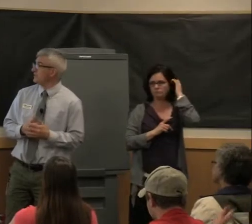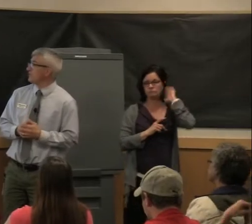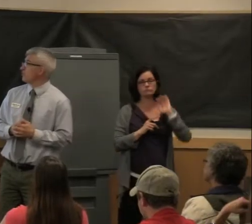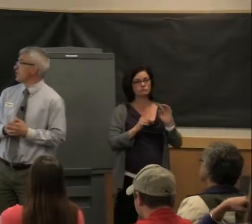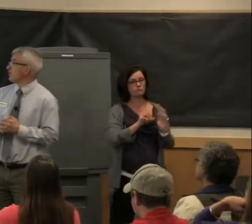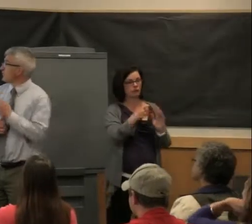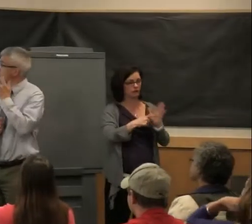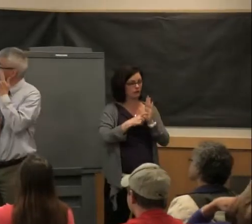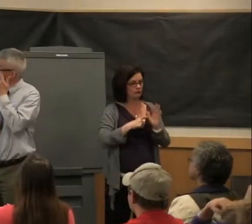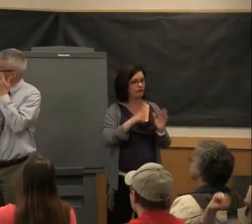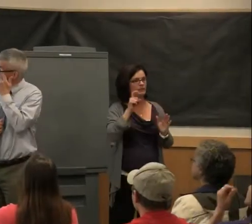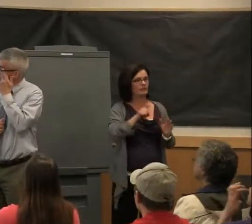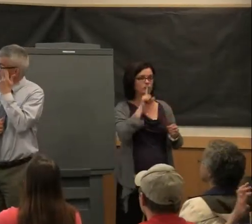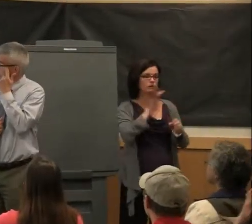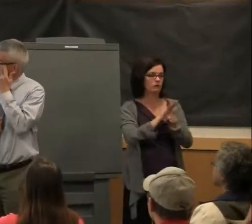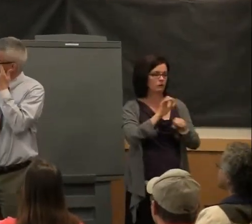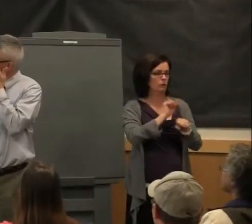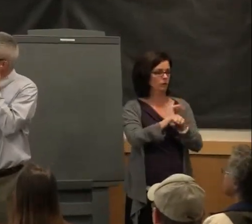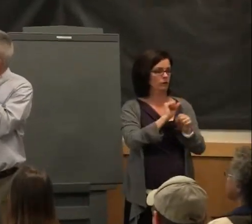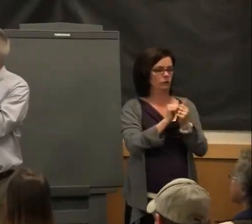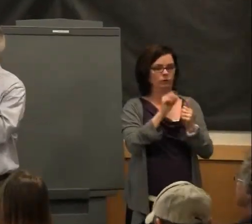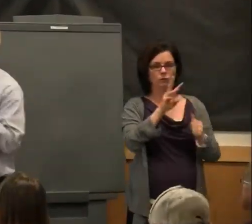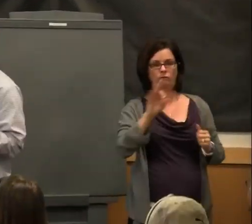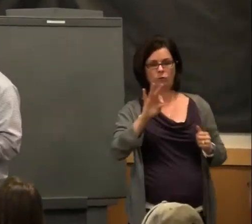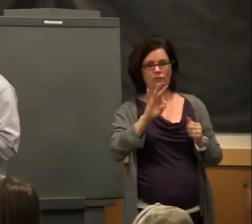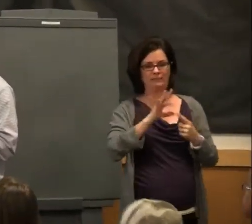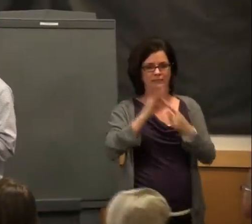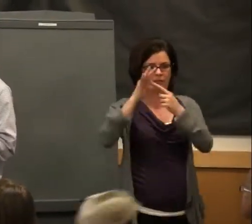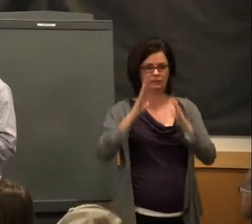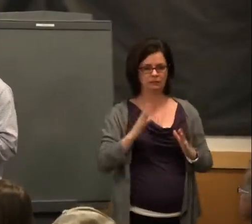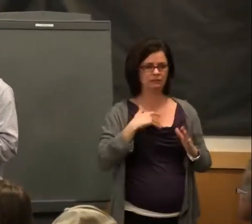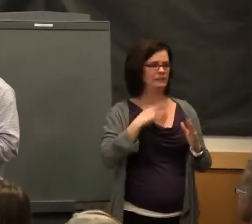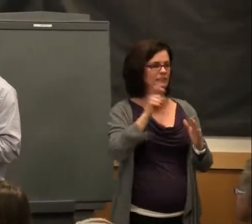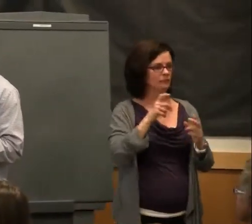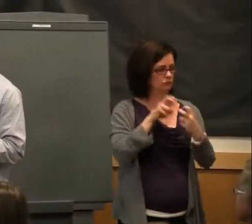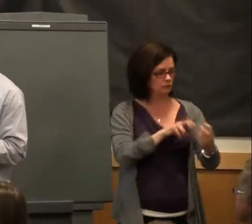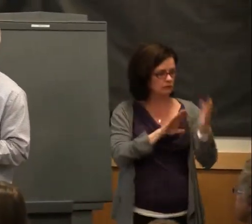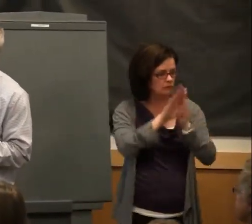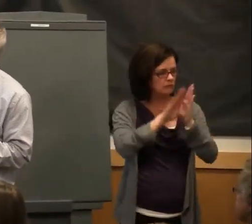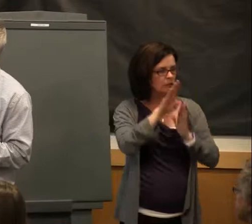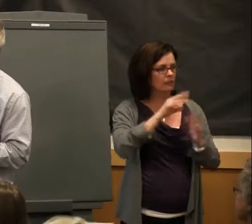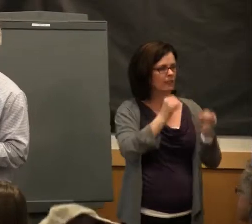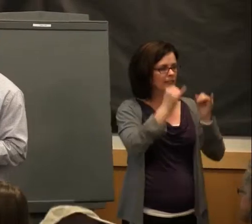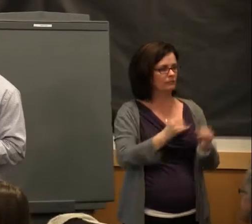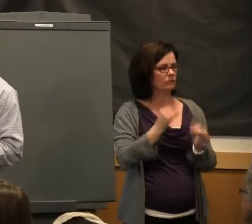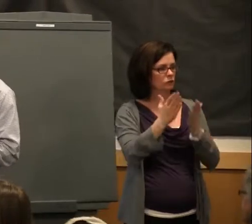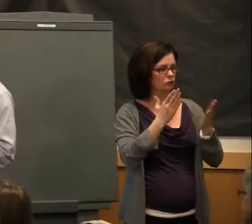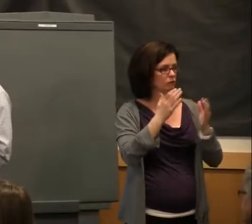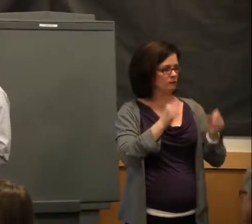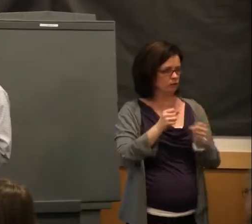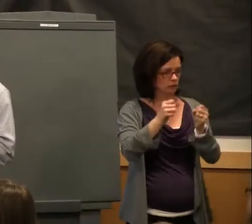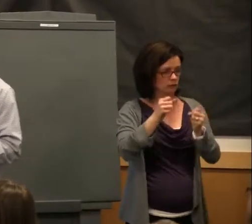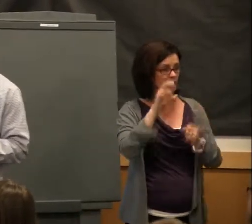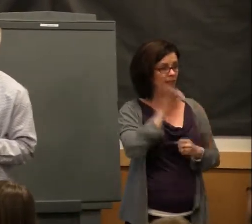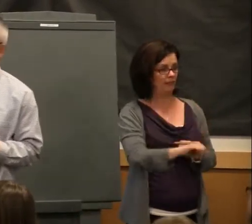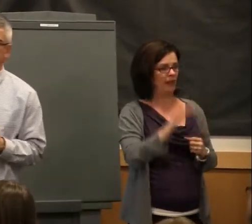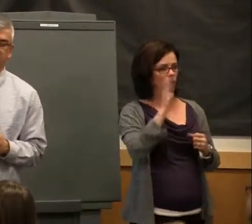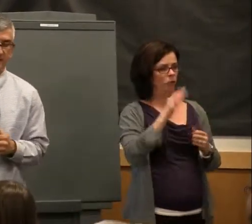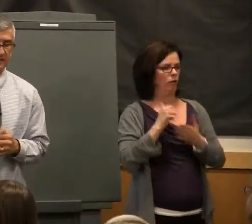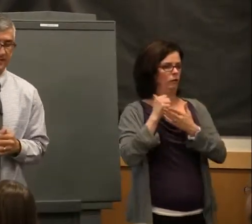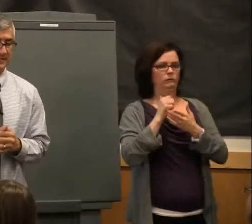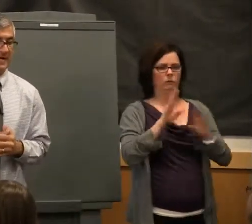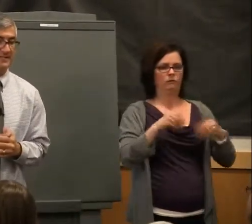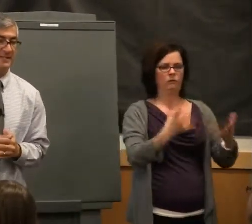You must commit to working with your workforce development specialist to develop what we call an individual service strategy that will serve as your roadmap